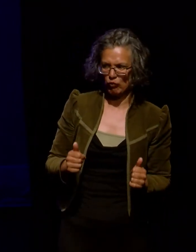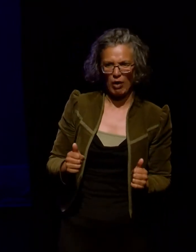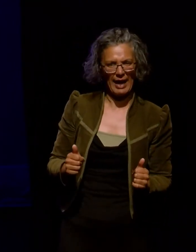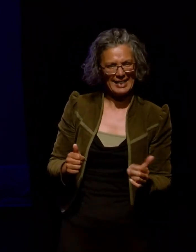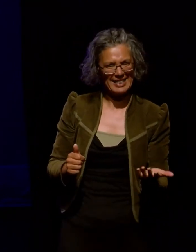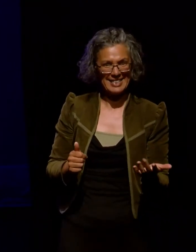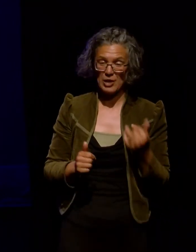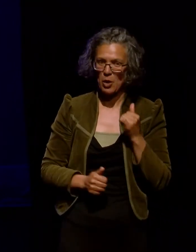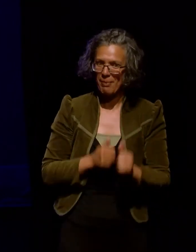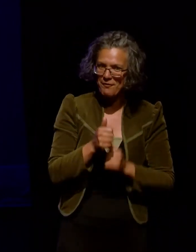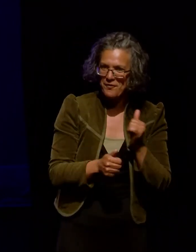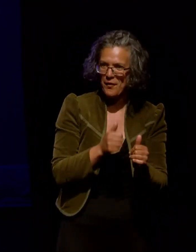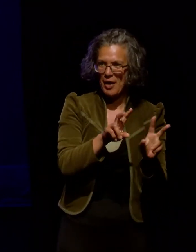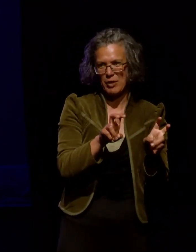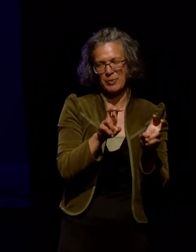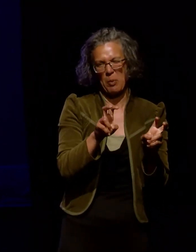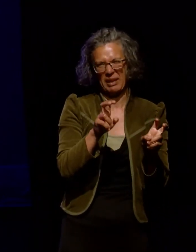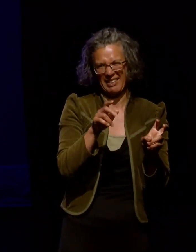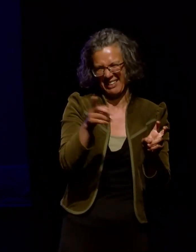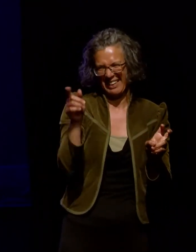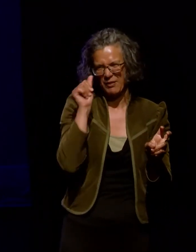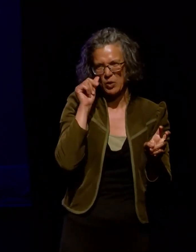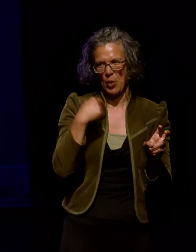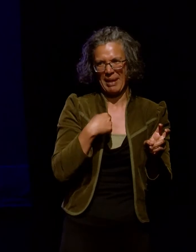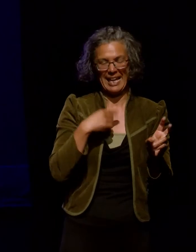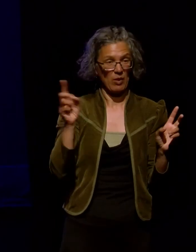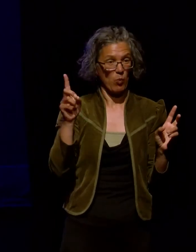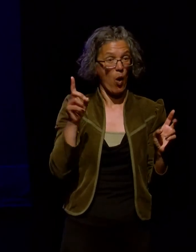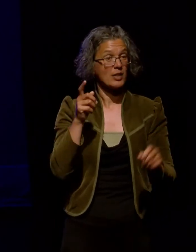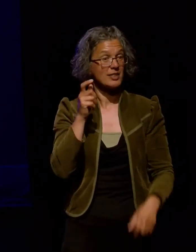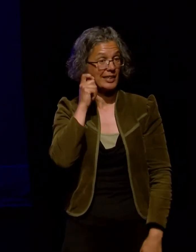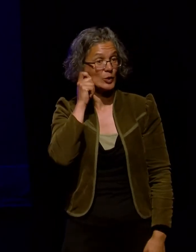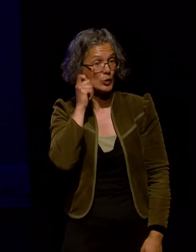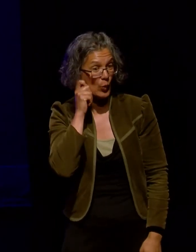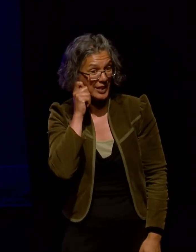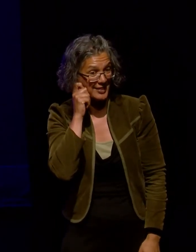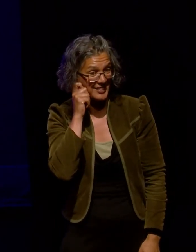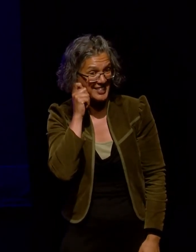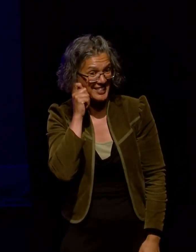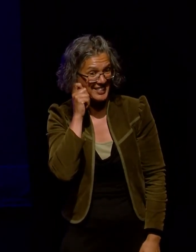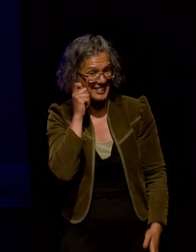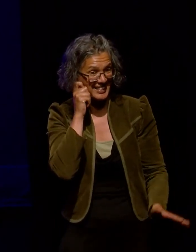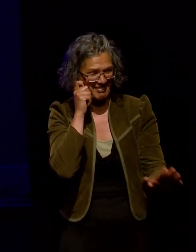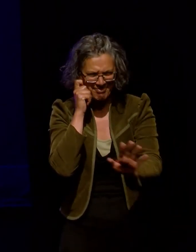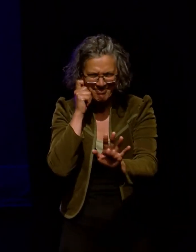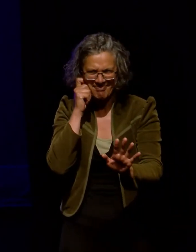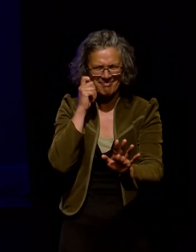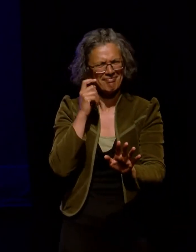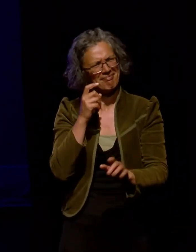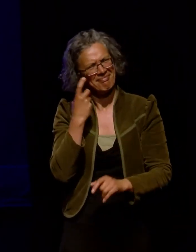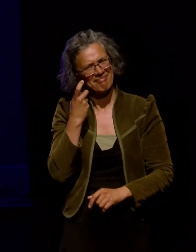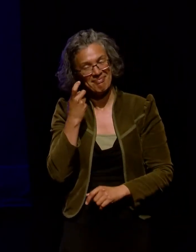my favourite topic of anyone who knows me, toilets. So bear with me. My area